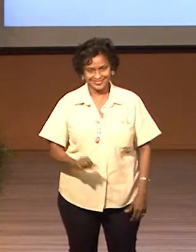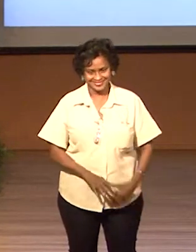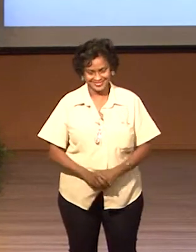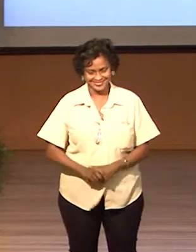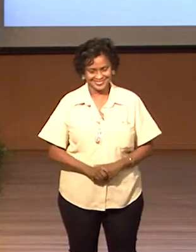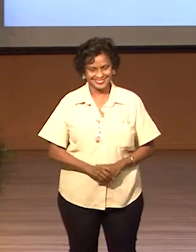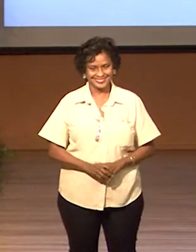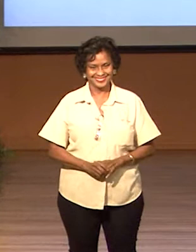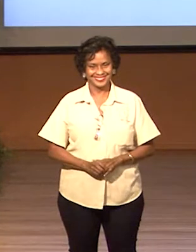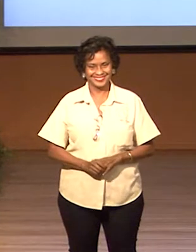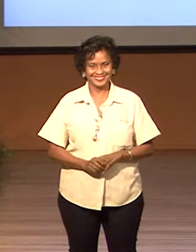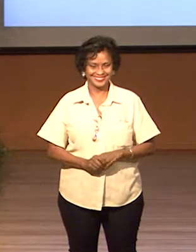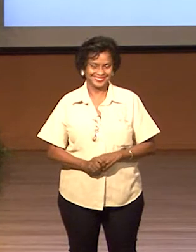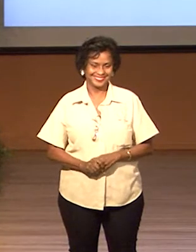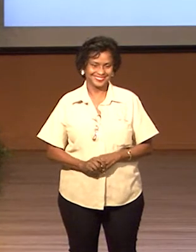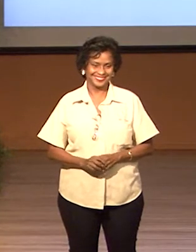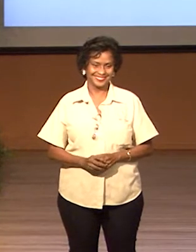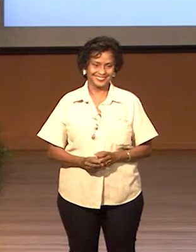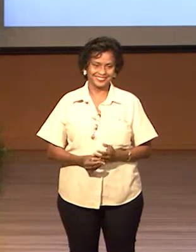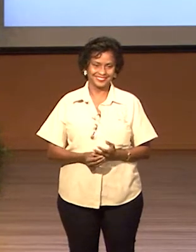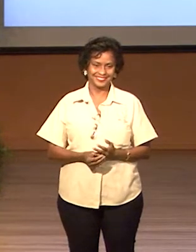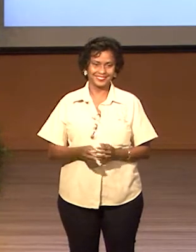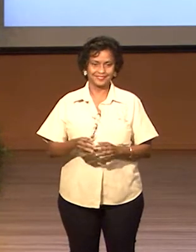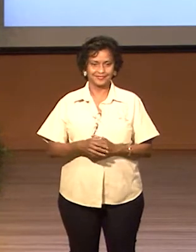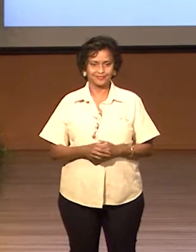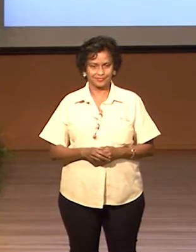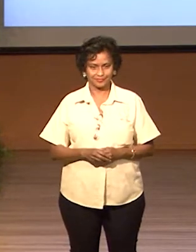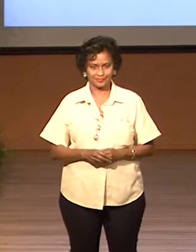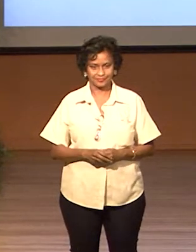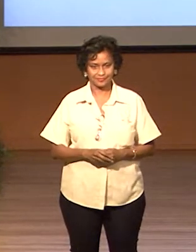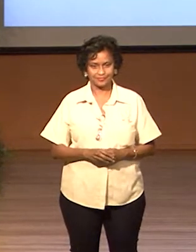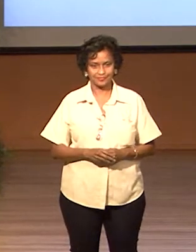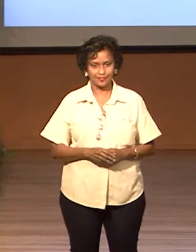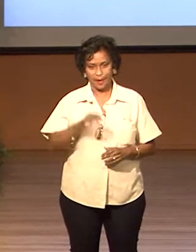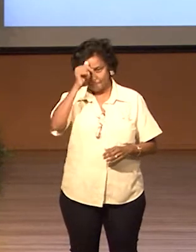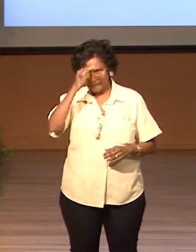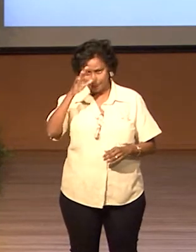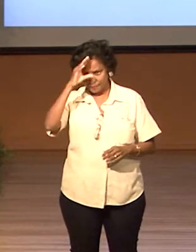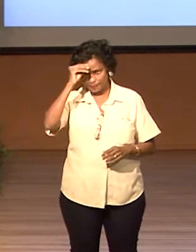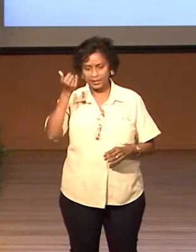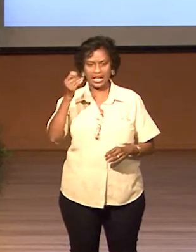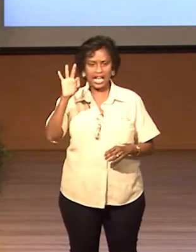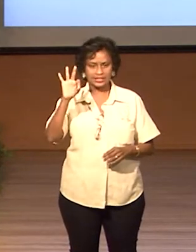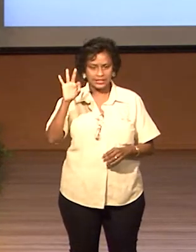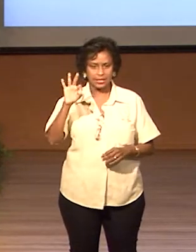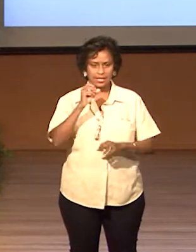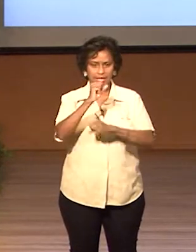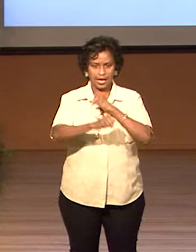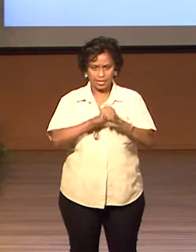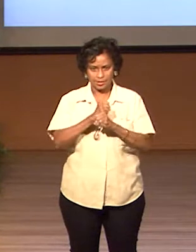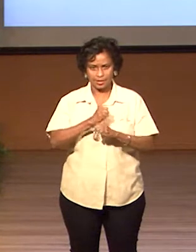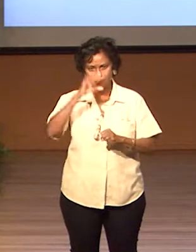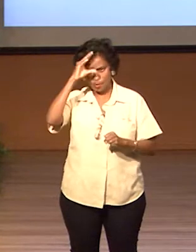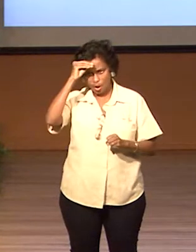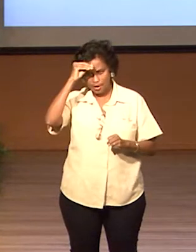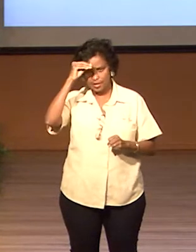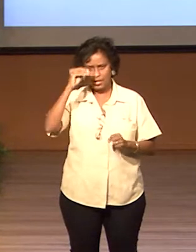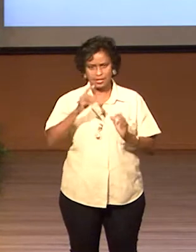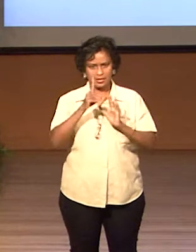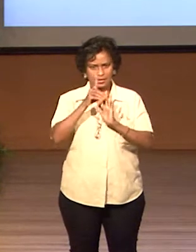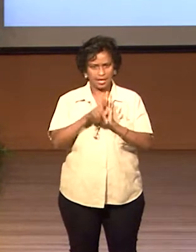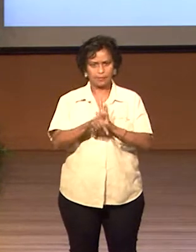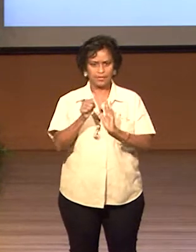US show, Everybody Loves Raymond, had killed himself. He's 19 now, and the circumstances around his death are